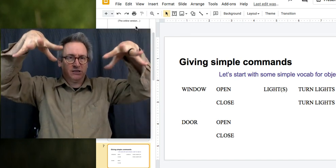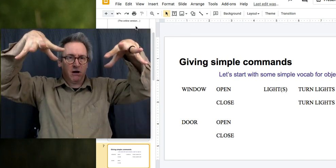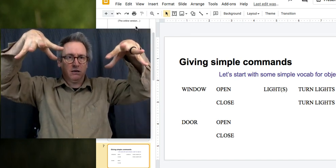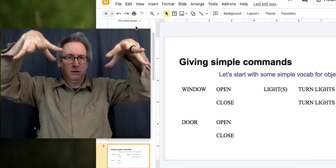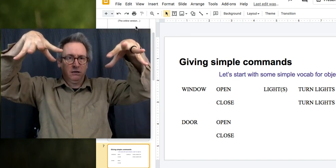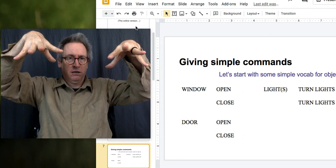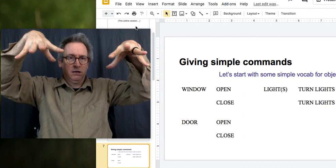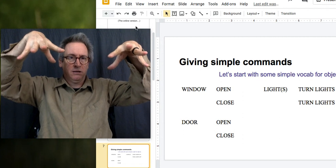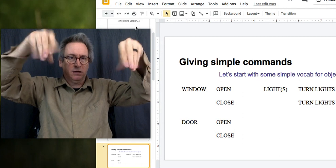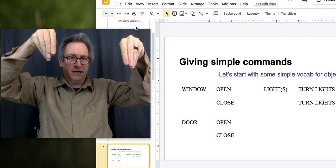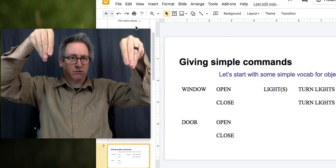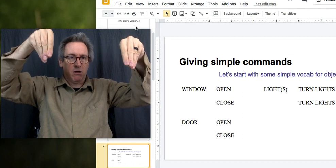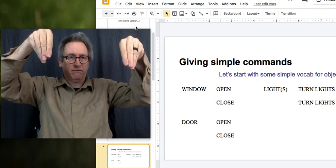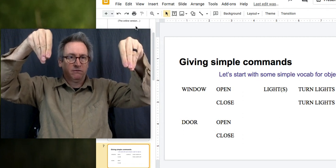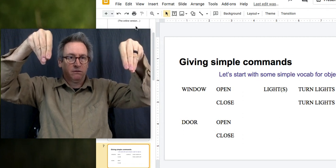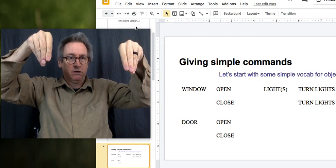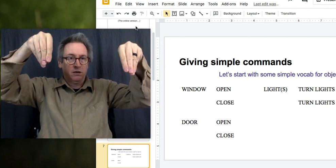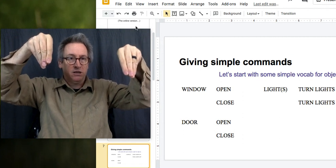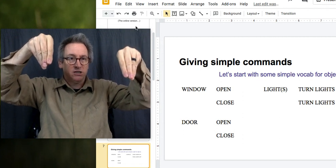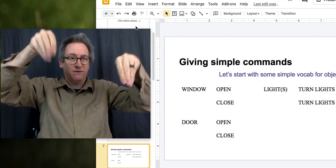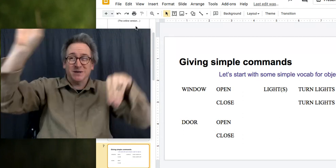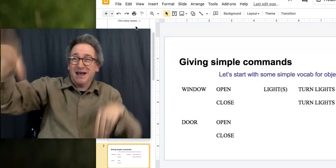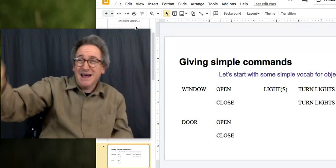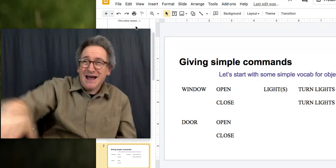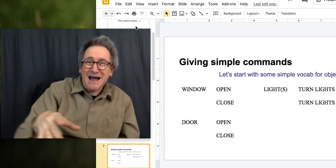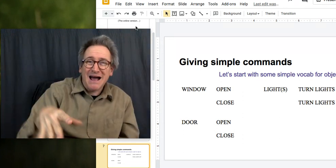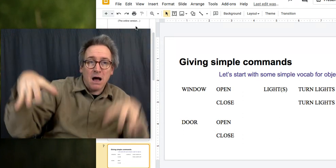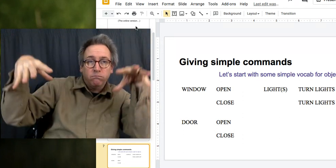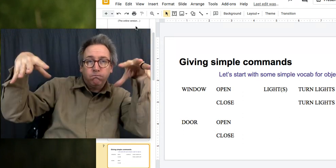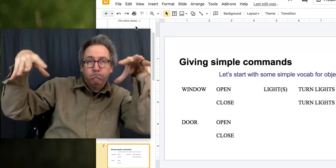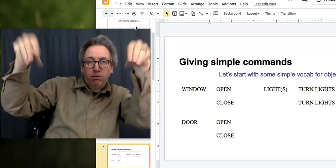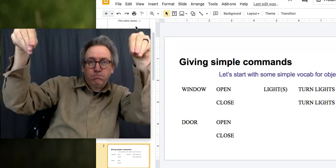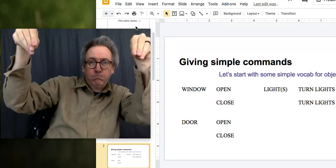The lights are on, the lights are off. So if I went,